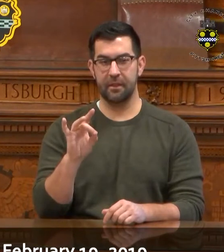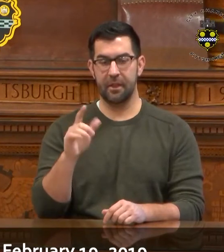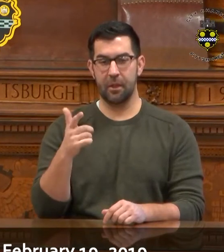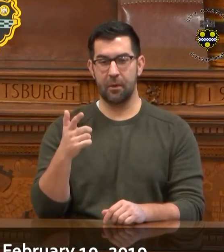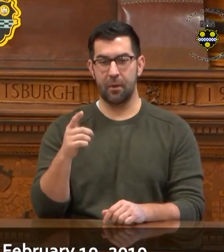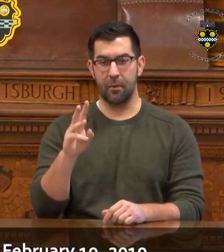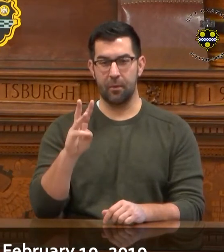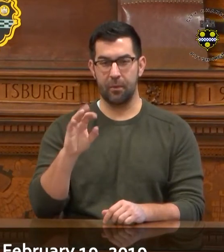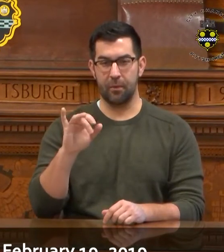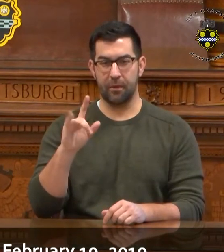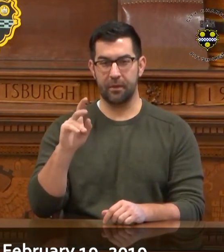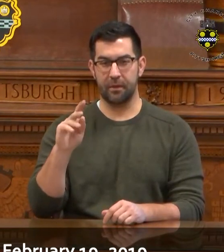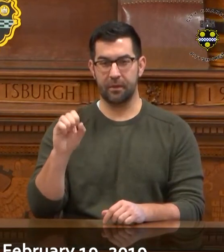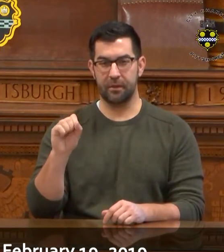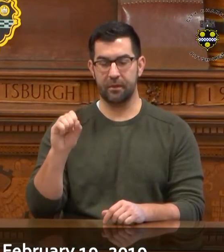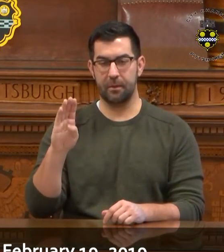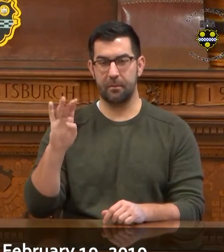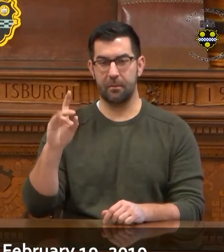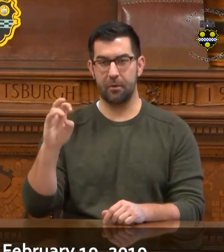3821 Wilkesboro,